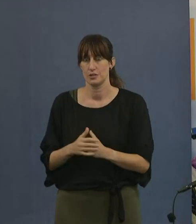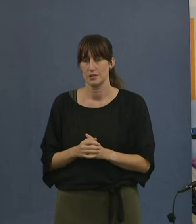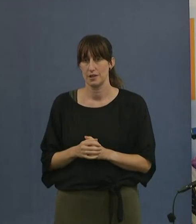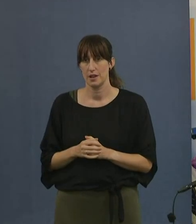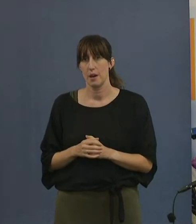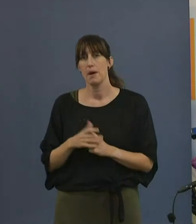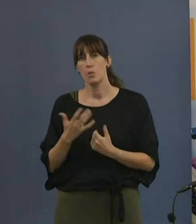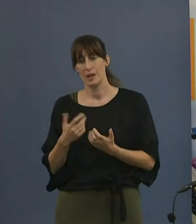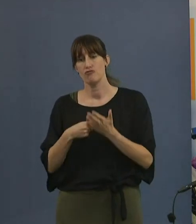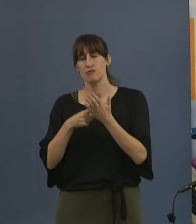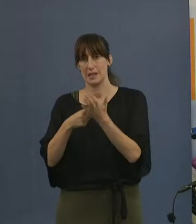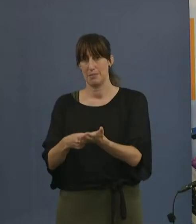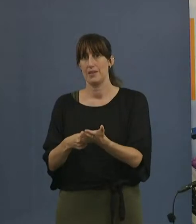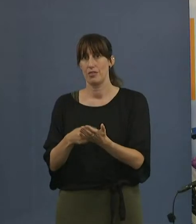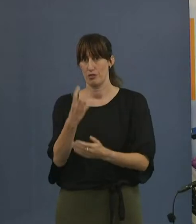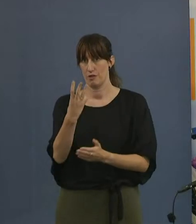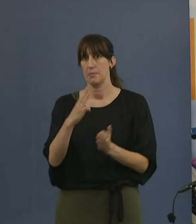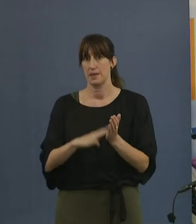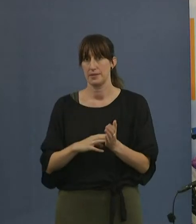recommendation. Yeah.